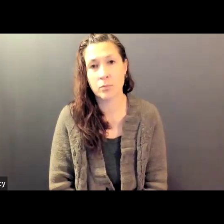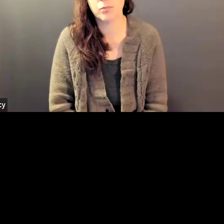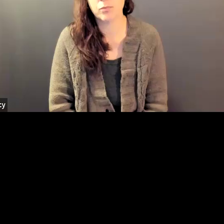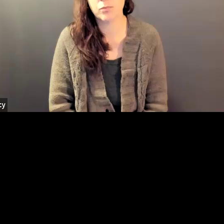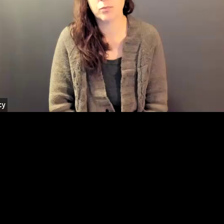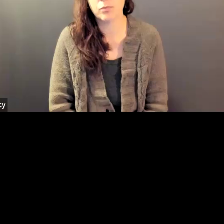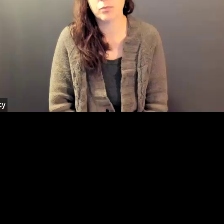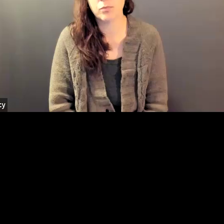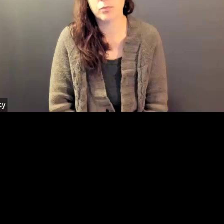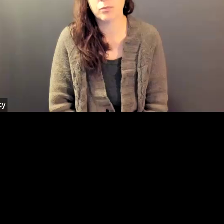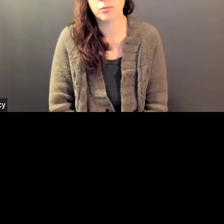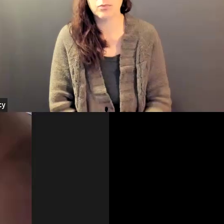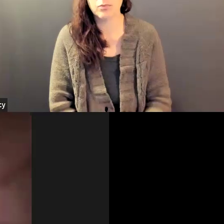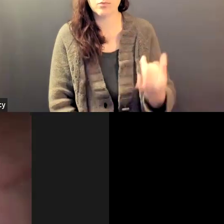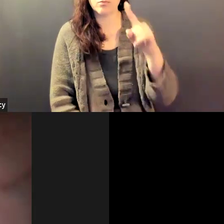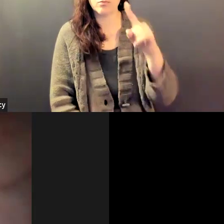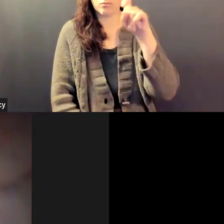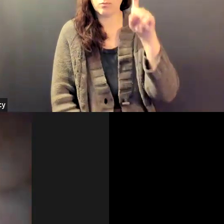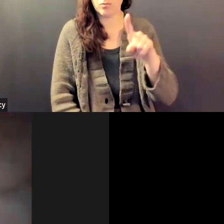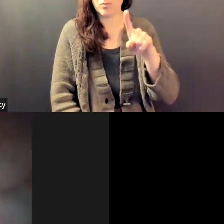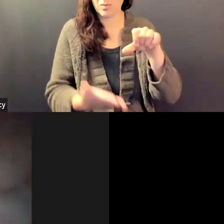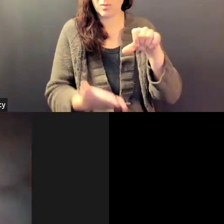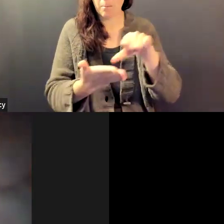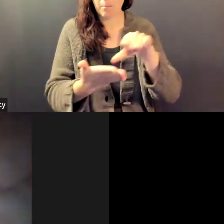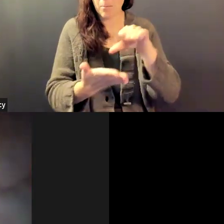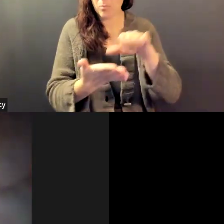page number 9, I think.